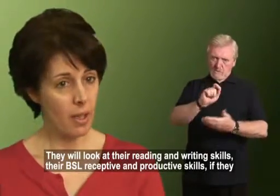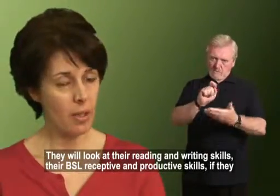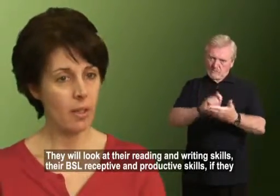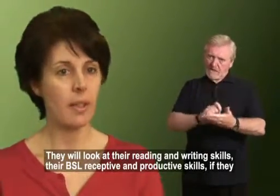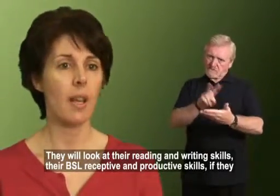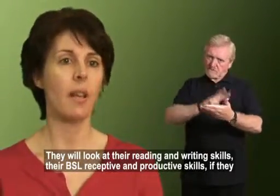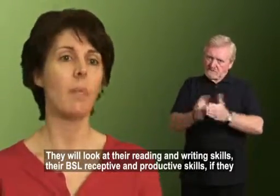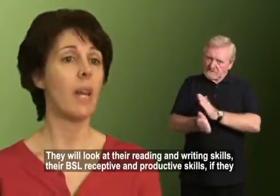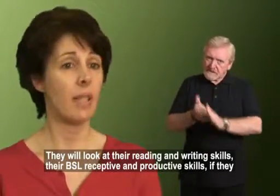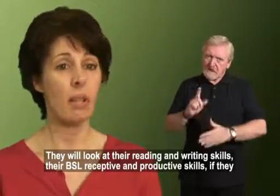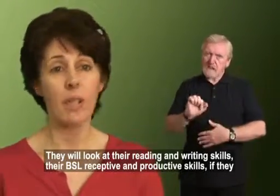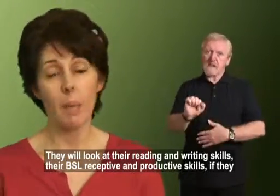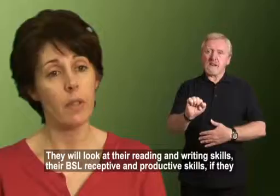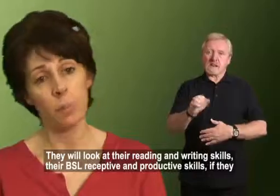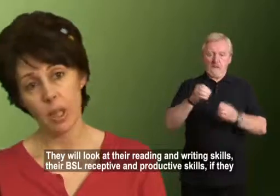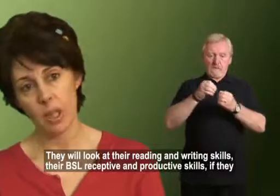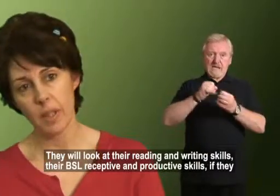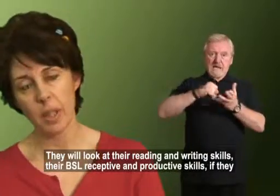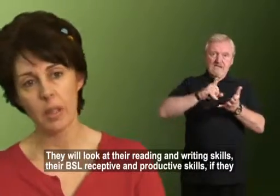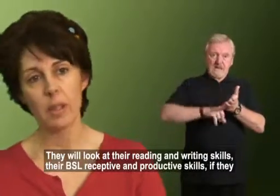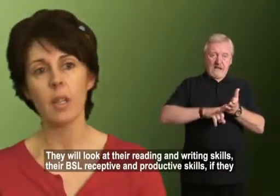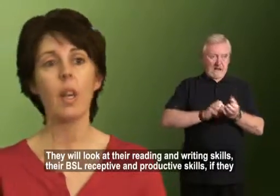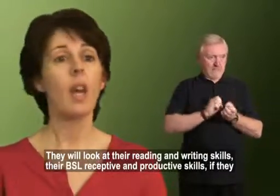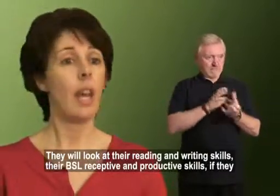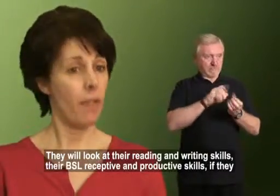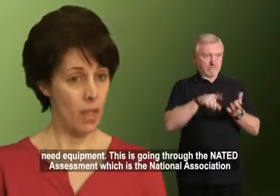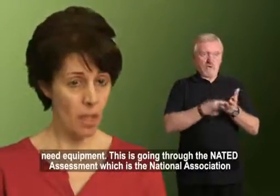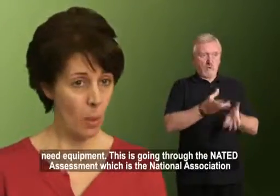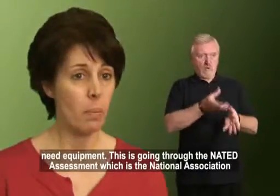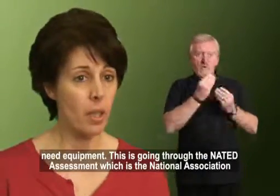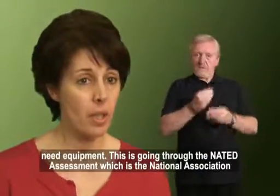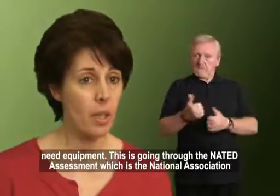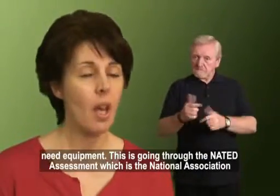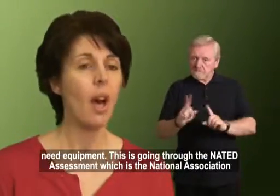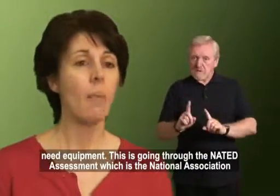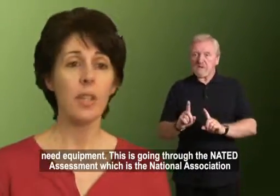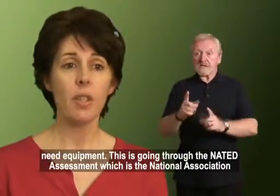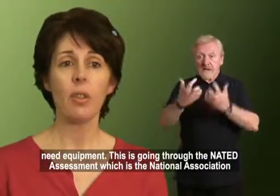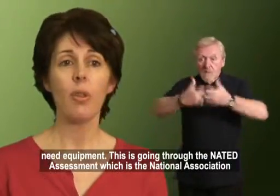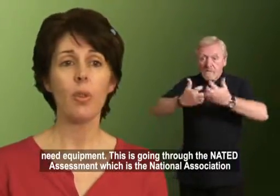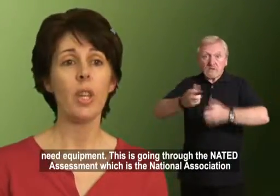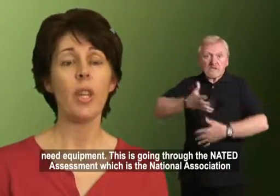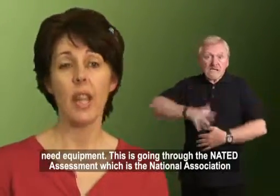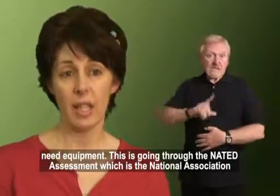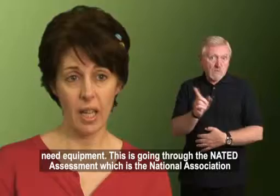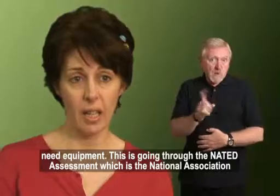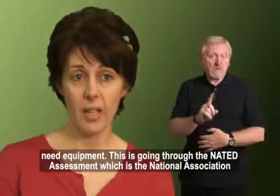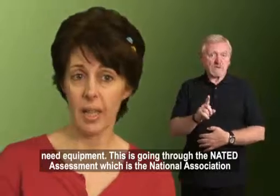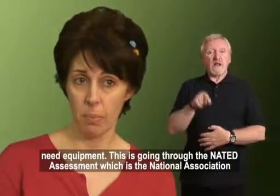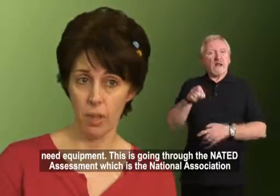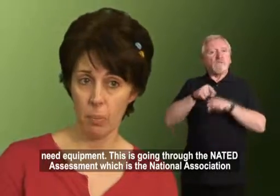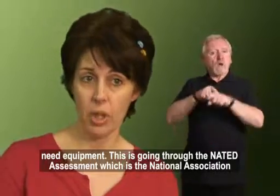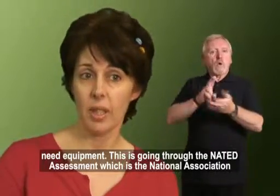writing skills, their BSL receptive and productive skills, if they need equipment. This is done through the